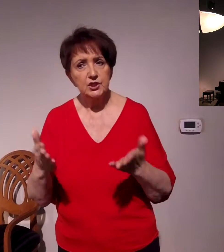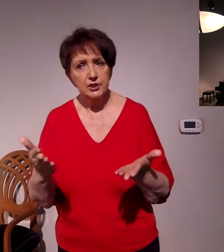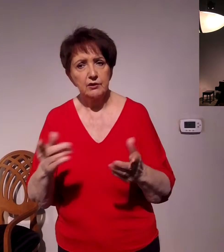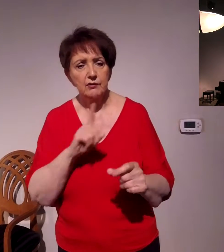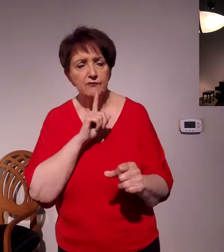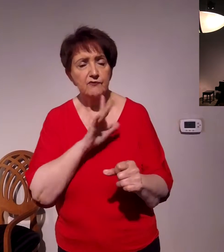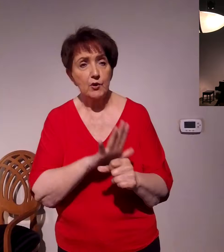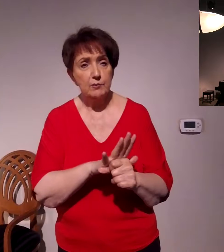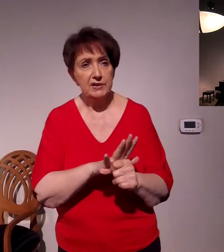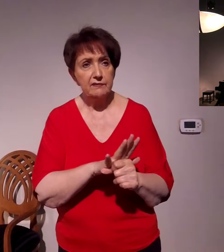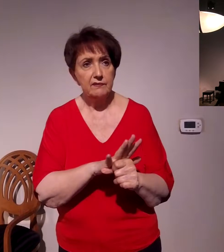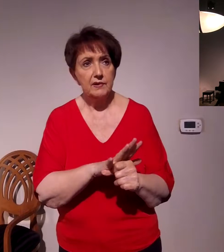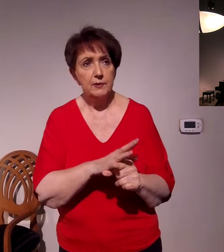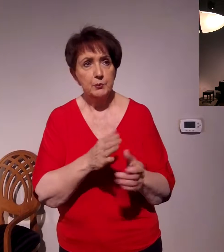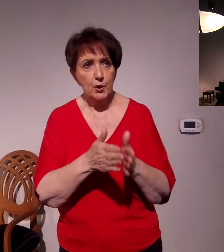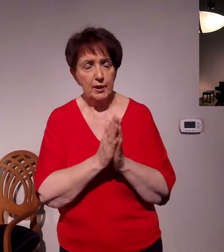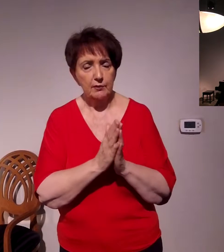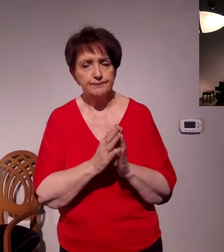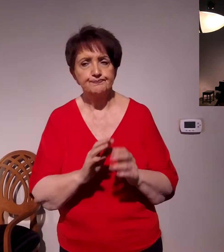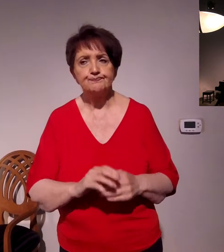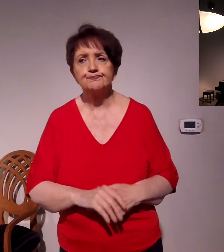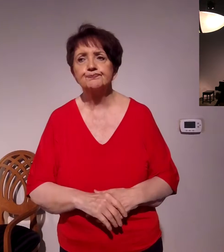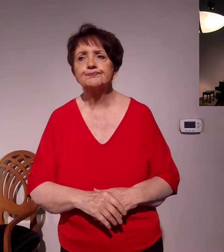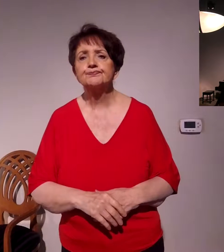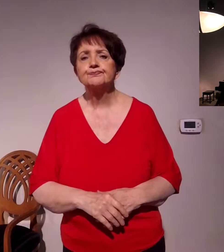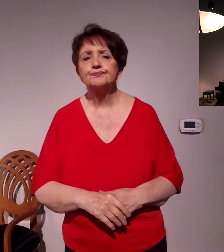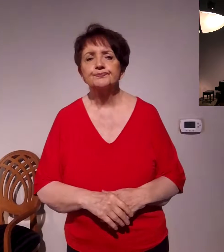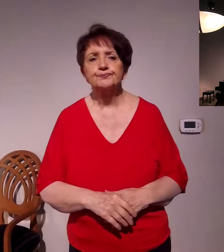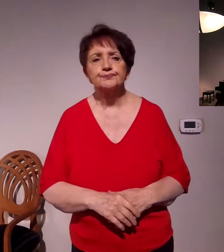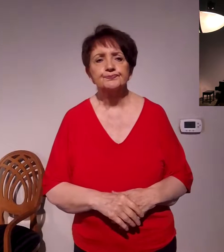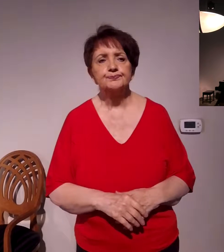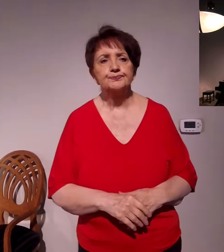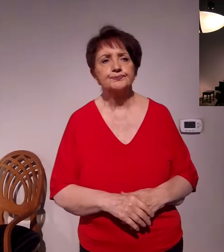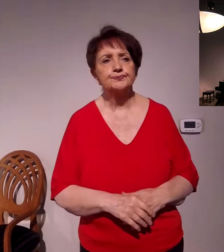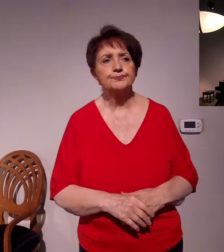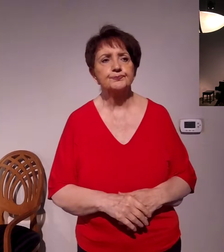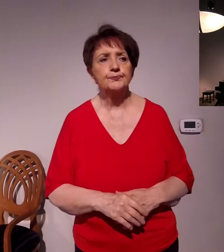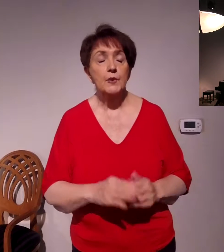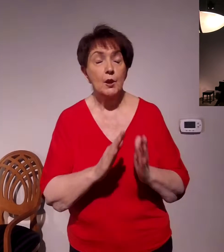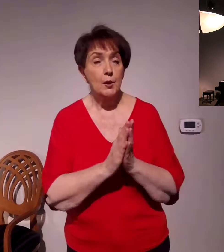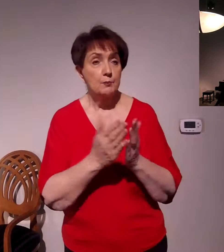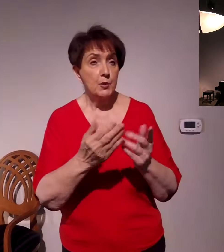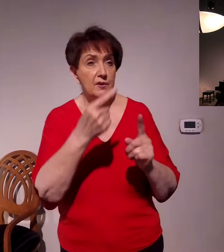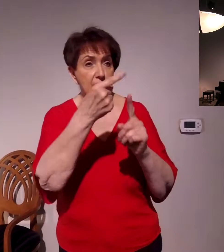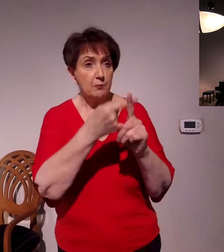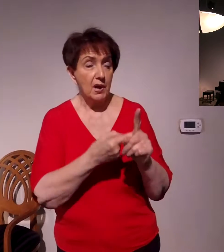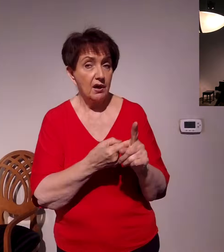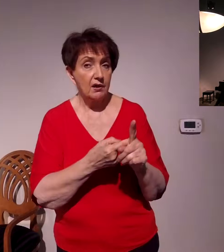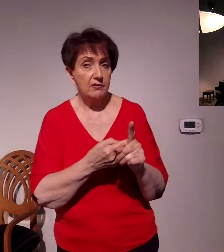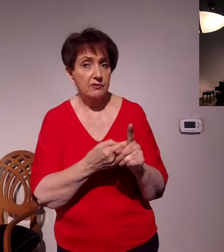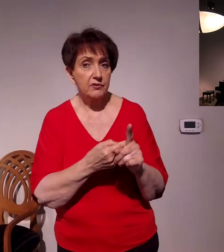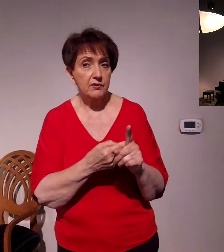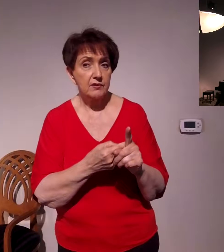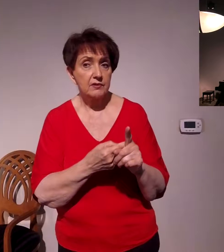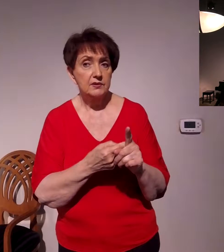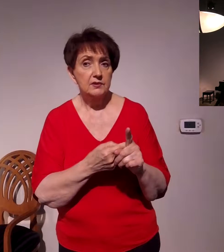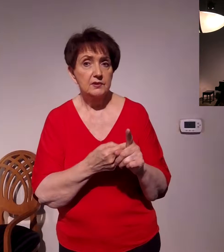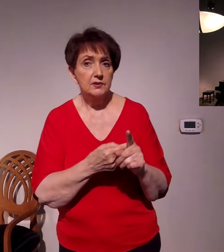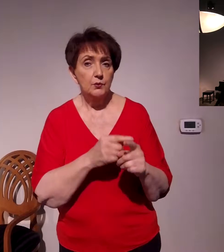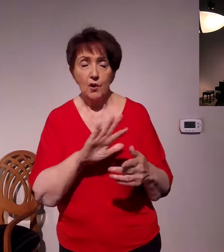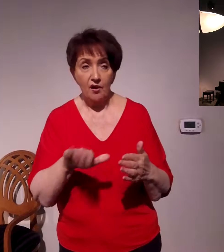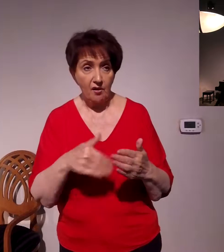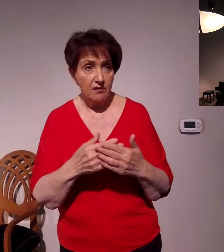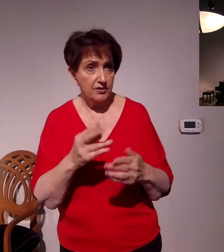prayer, science, mind treatment, so you don't want to miss that either. So, our book of the month, which we are all